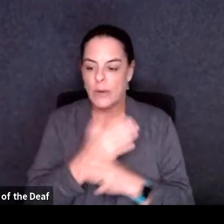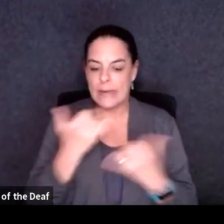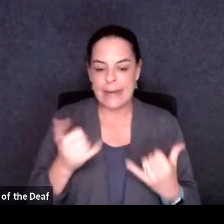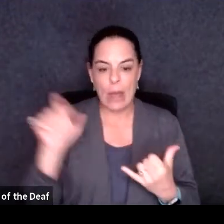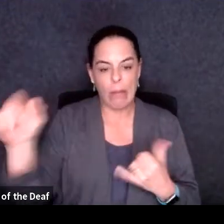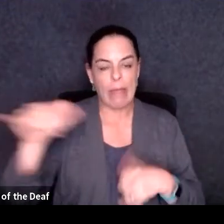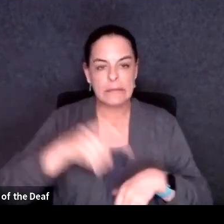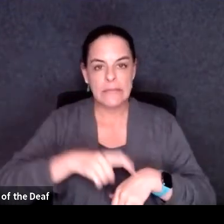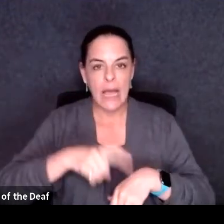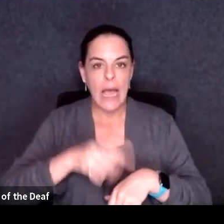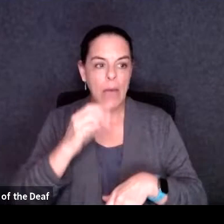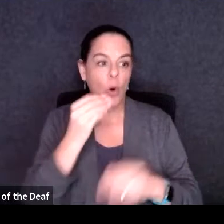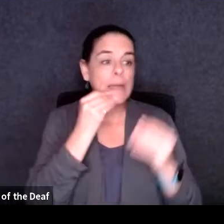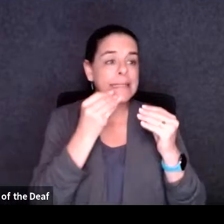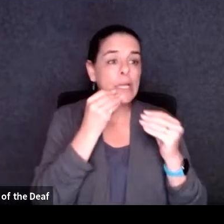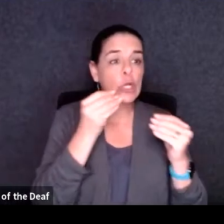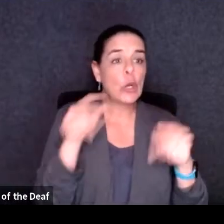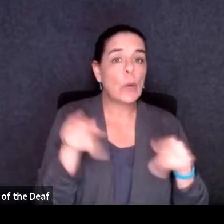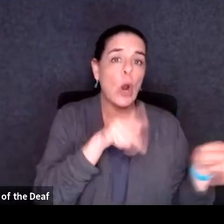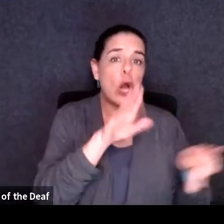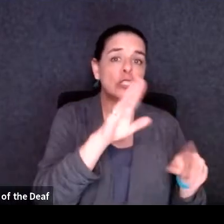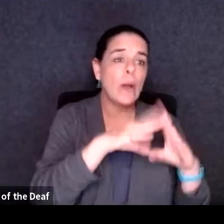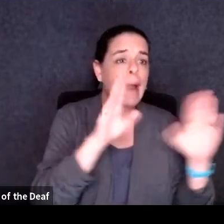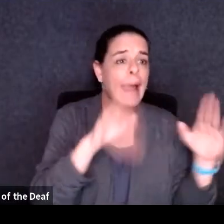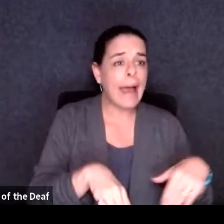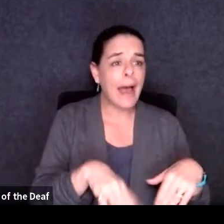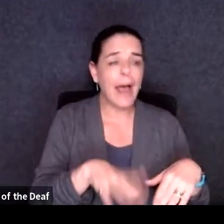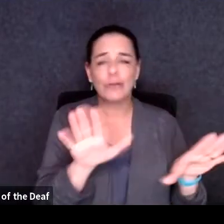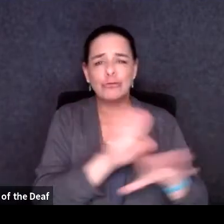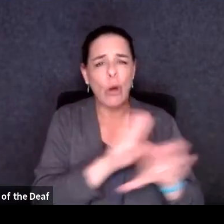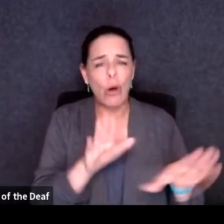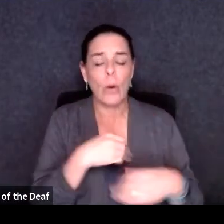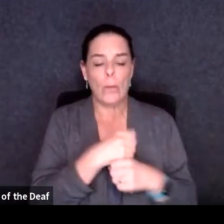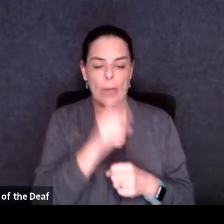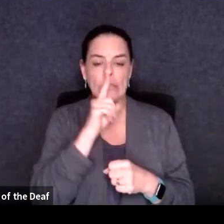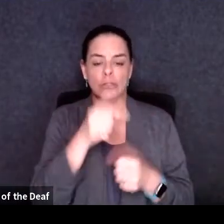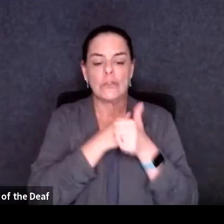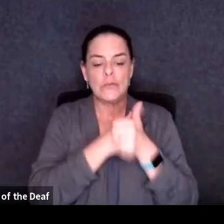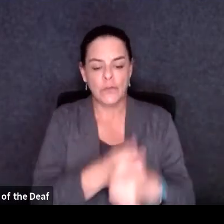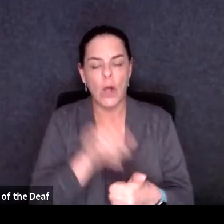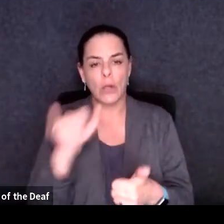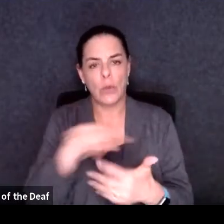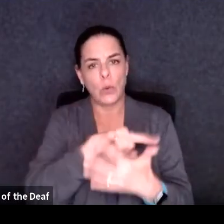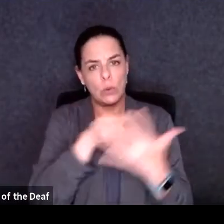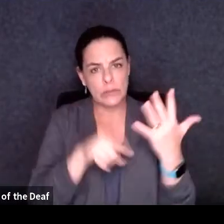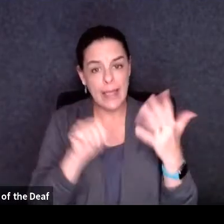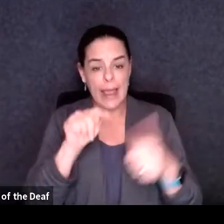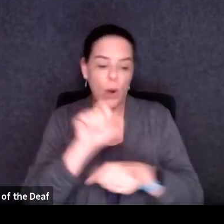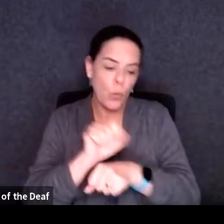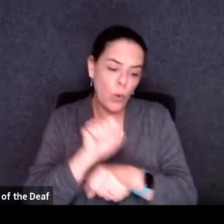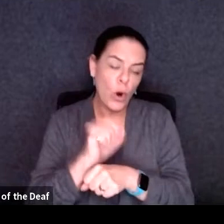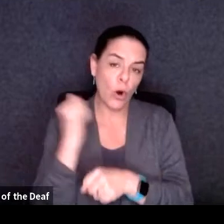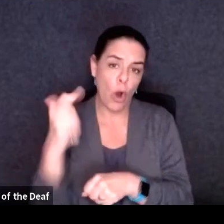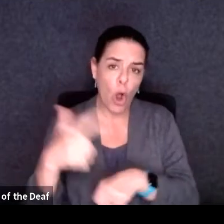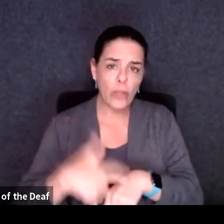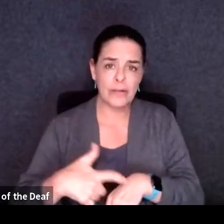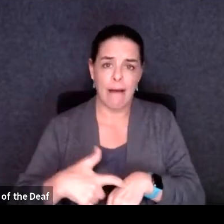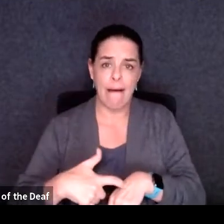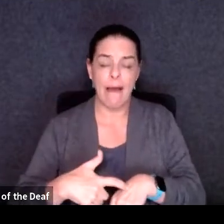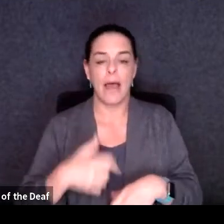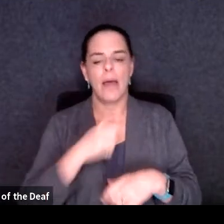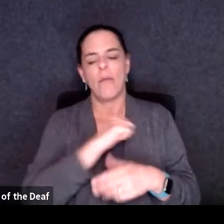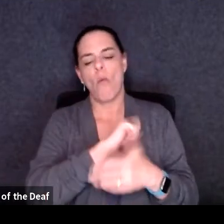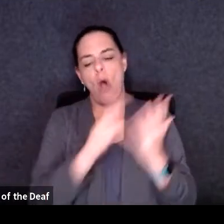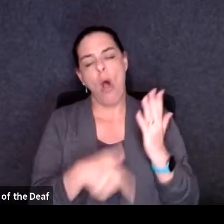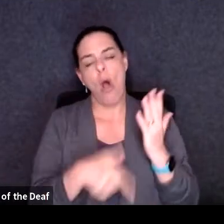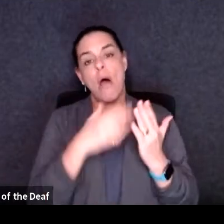or have dinner parties at your house and those types of things. Make sure you're following those 5 core actions at work all the time. All of those things will